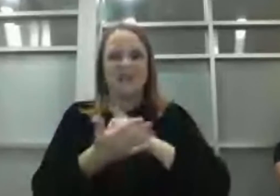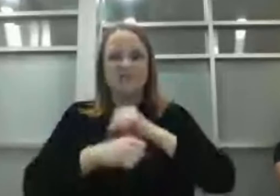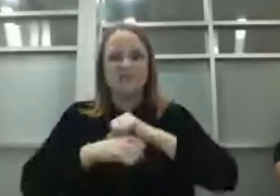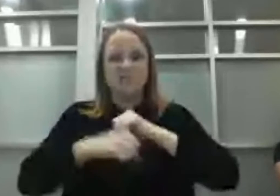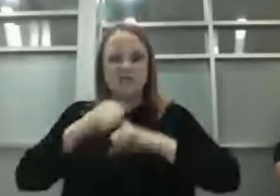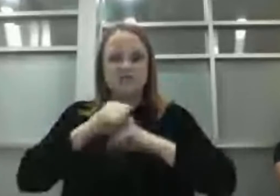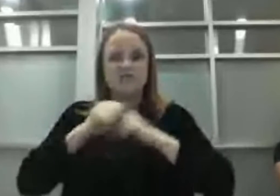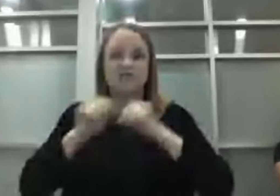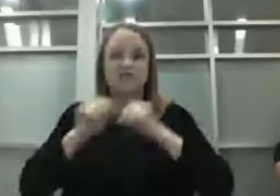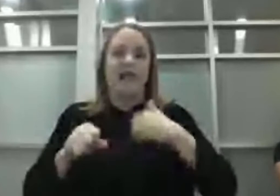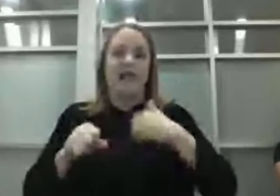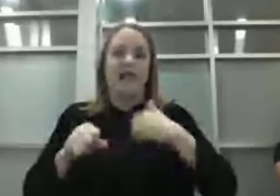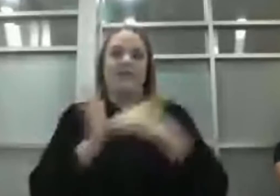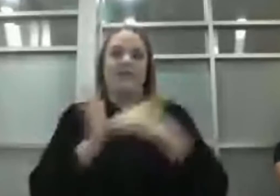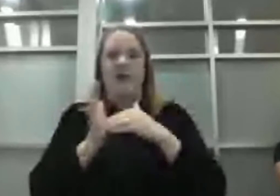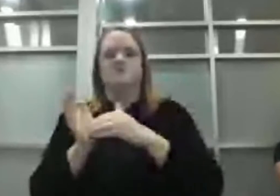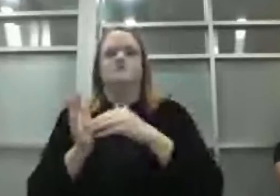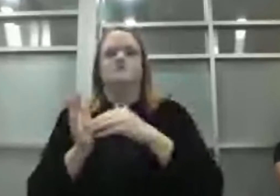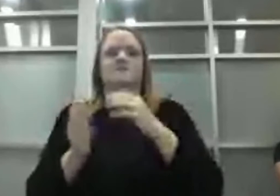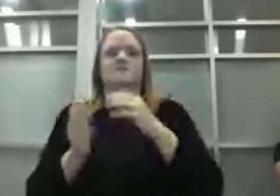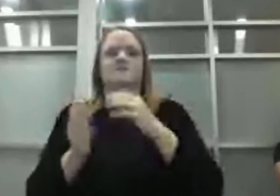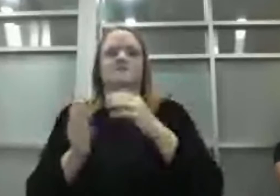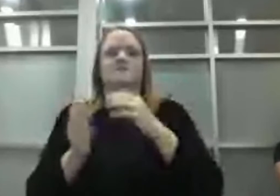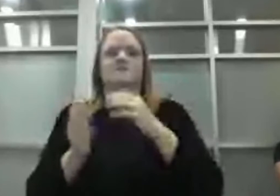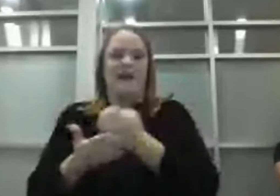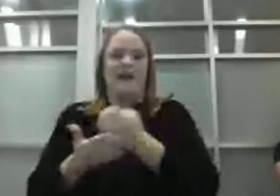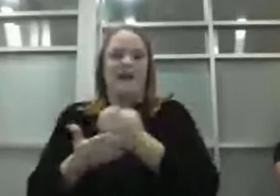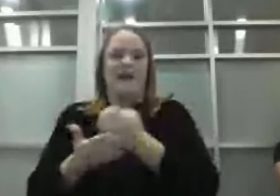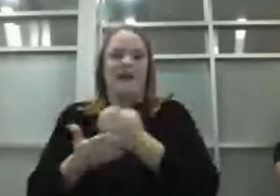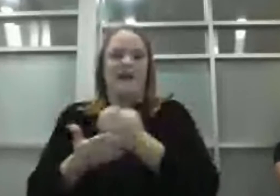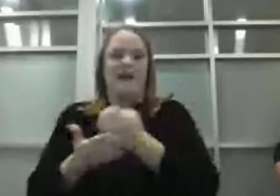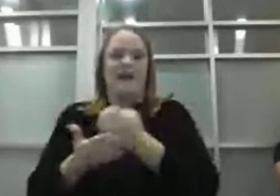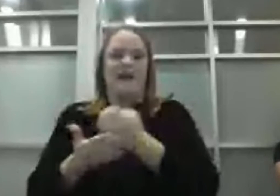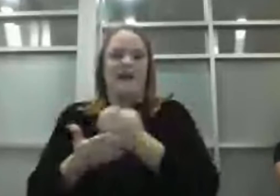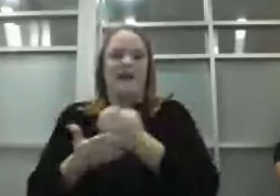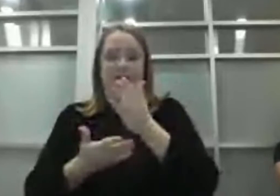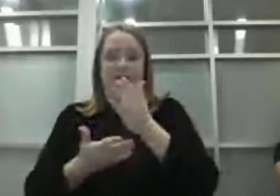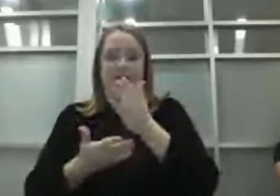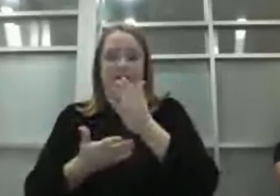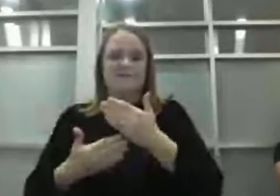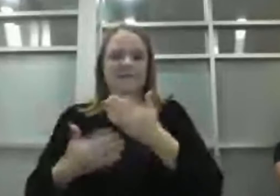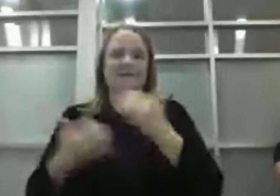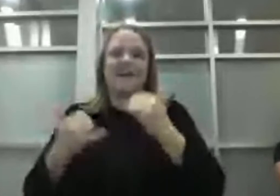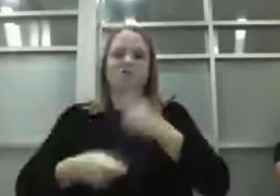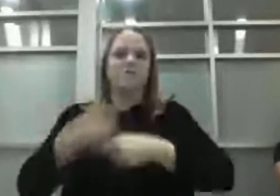can just use the built-in maps. So anytime you see Hashdict, you can just replace it with straight maps.